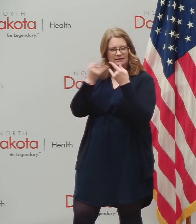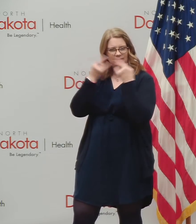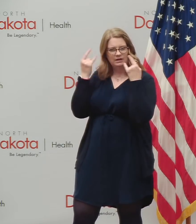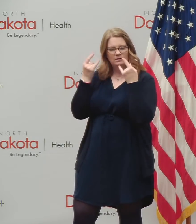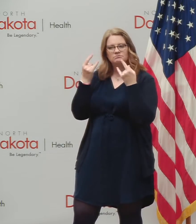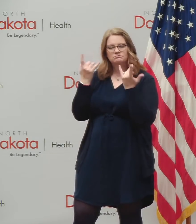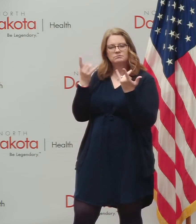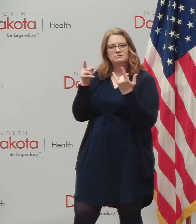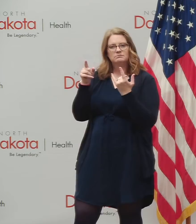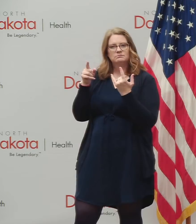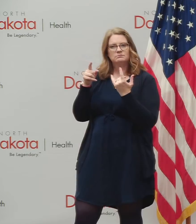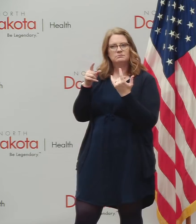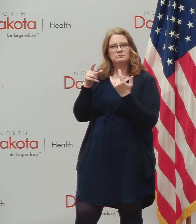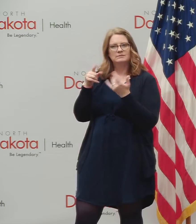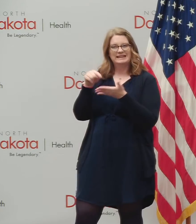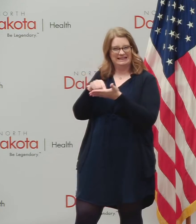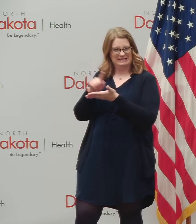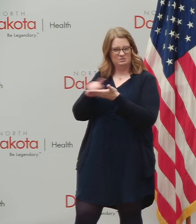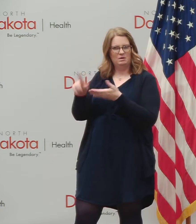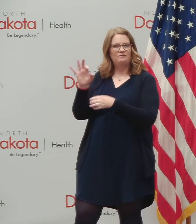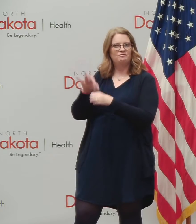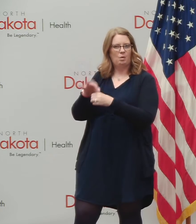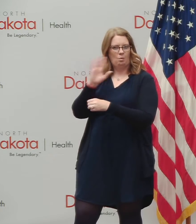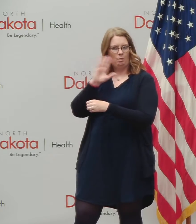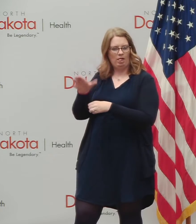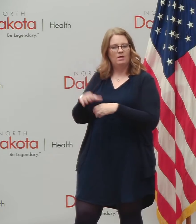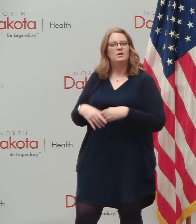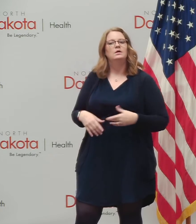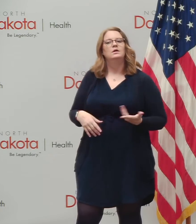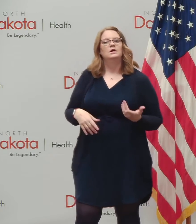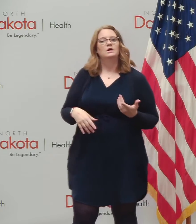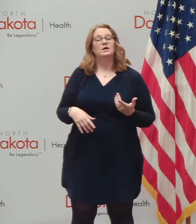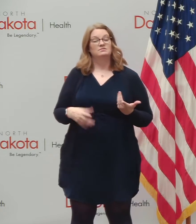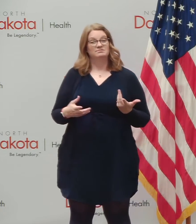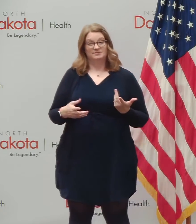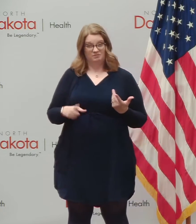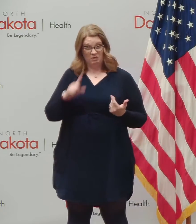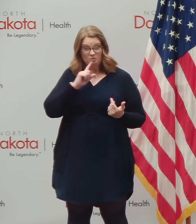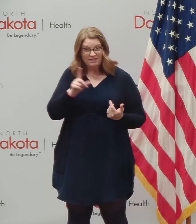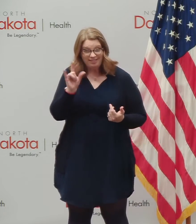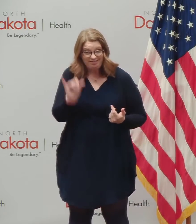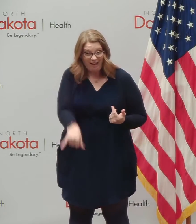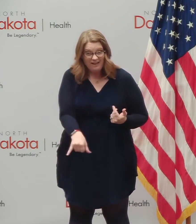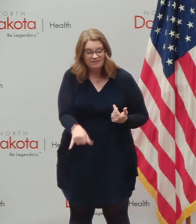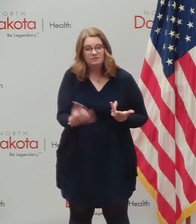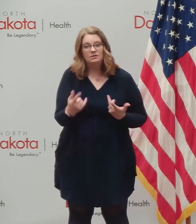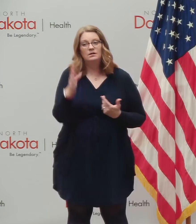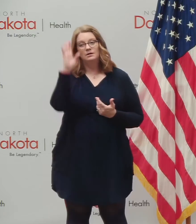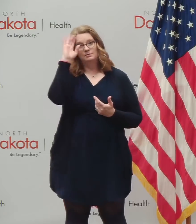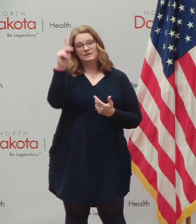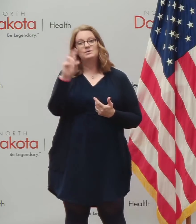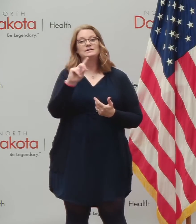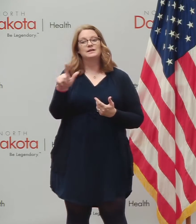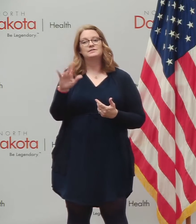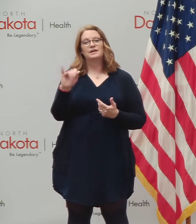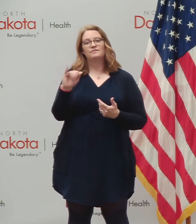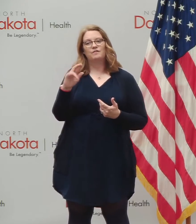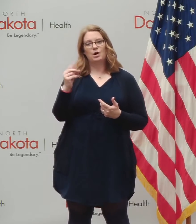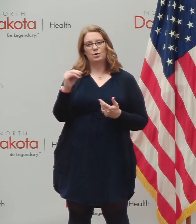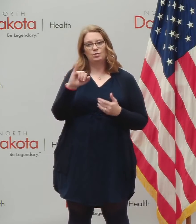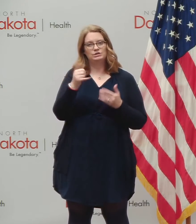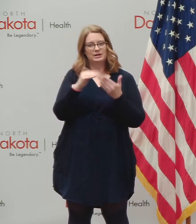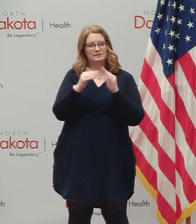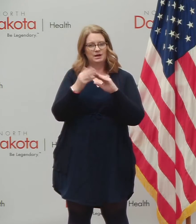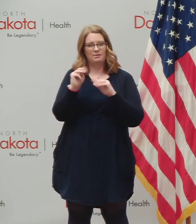on this week. And with just those measures alone, Bismarck, Devils Lake, Fargo, Grand Forks,